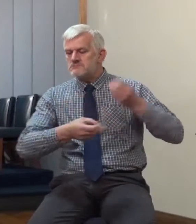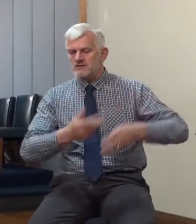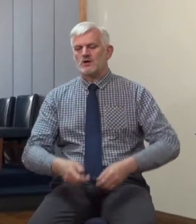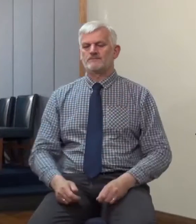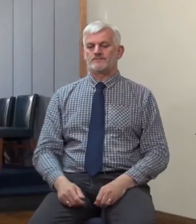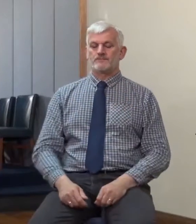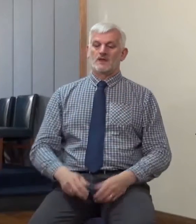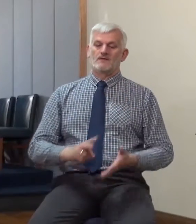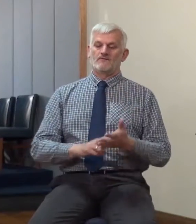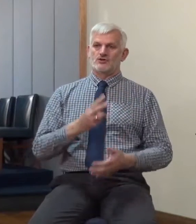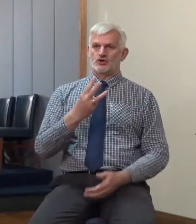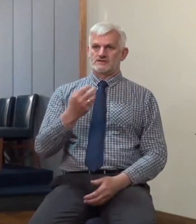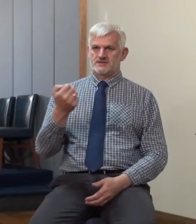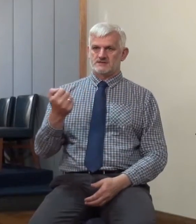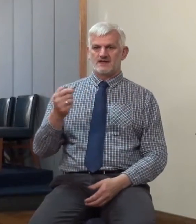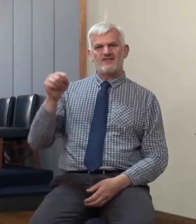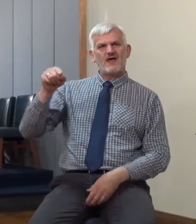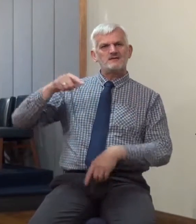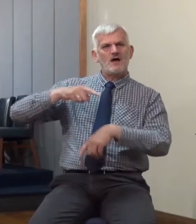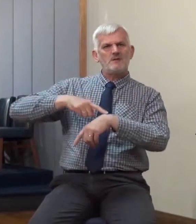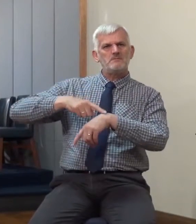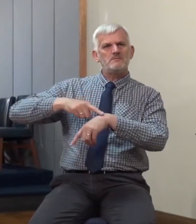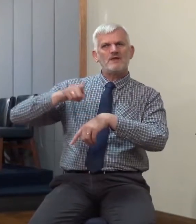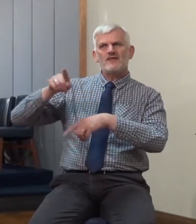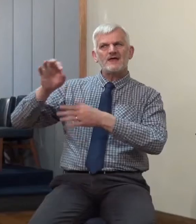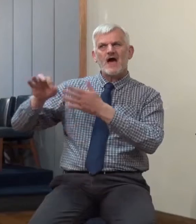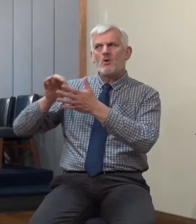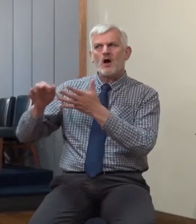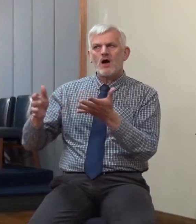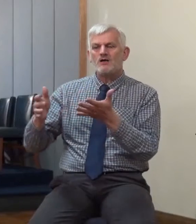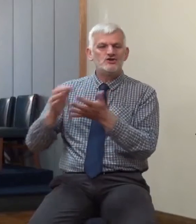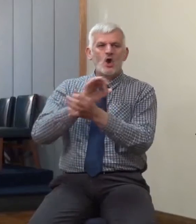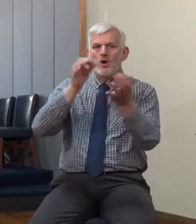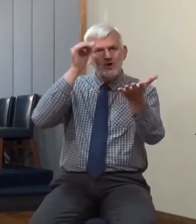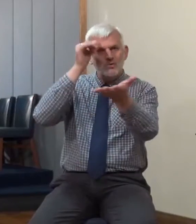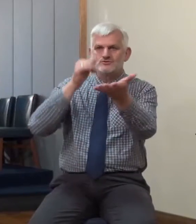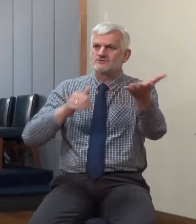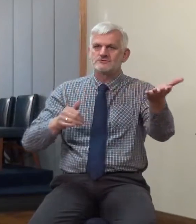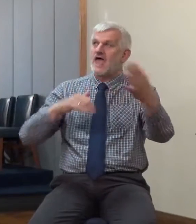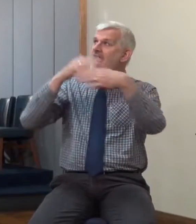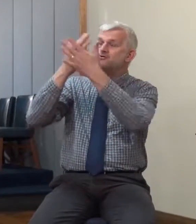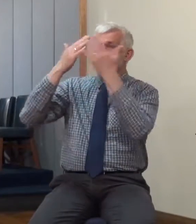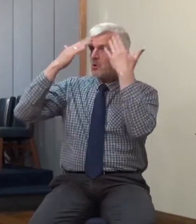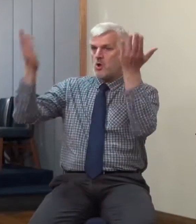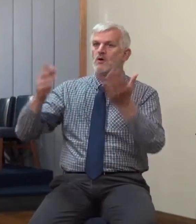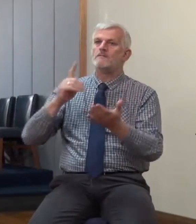day and hour knoweth no man, no, not the angels of heaven, but my Father only.